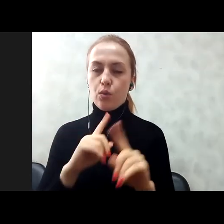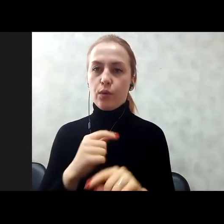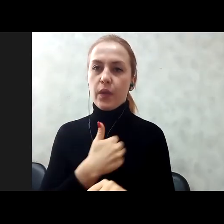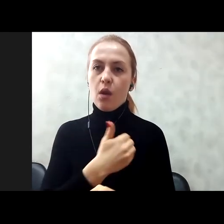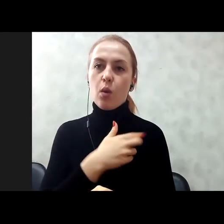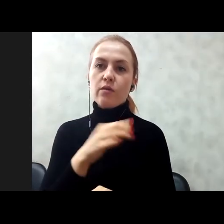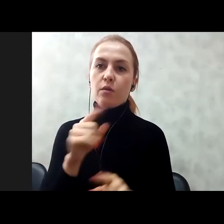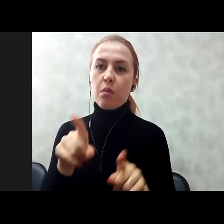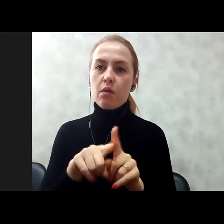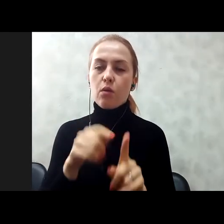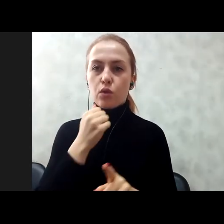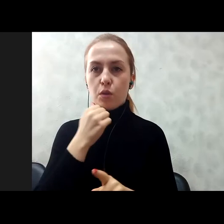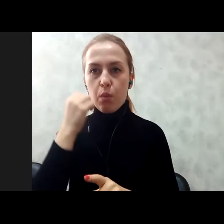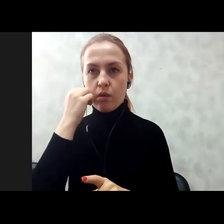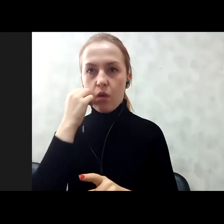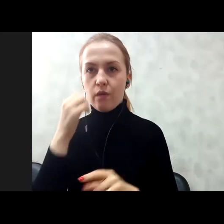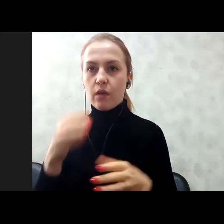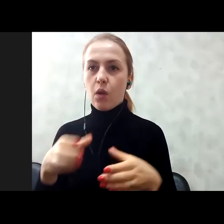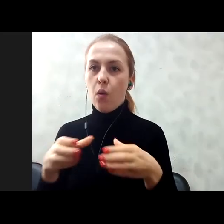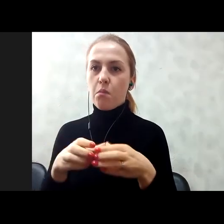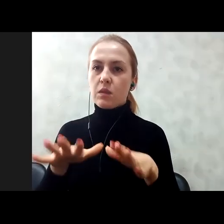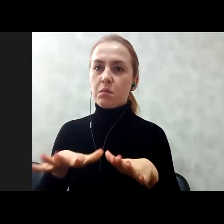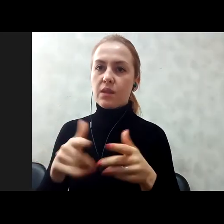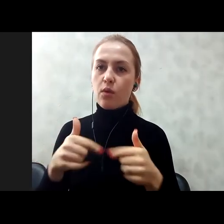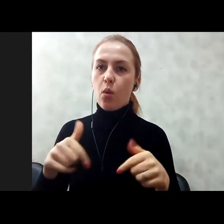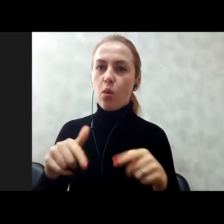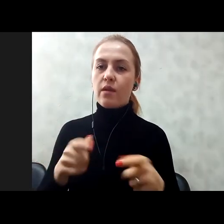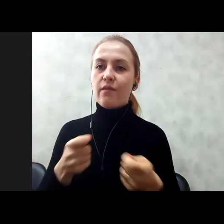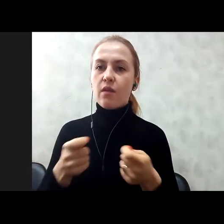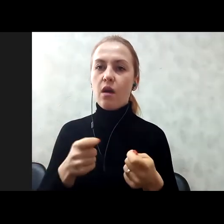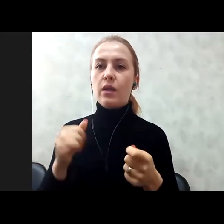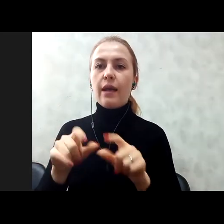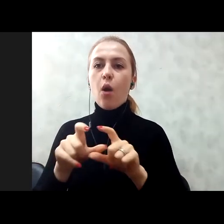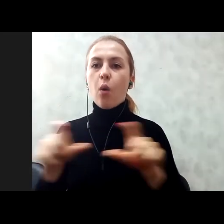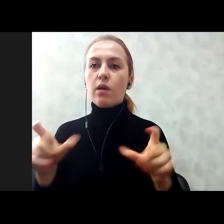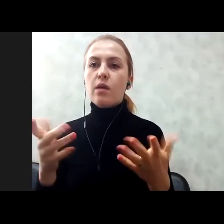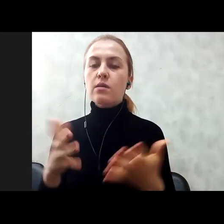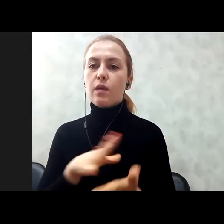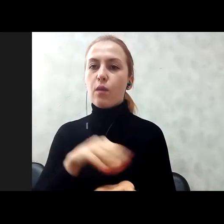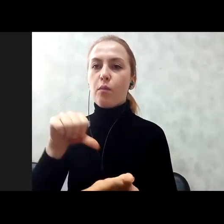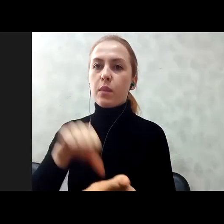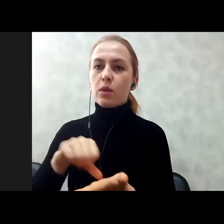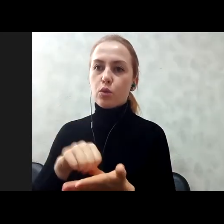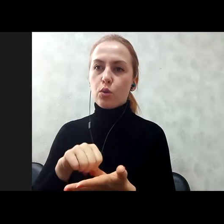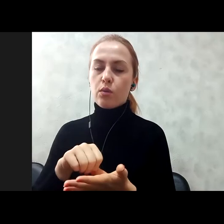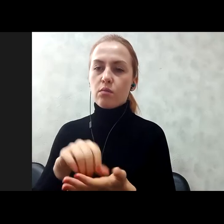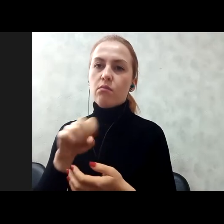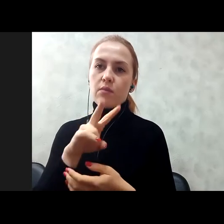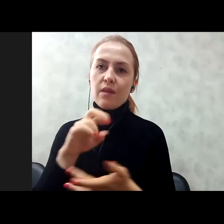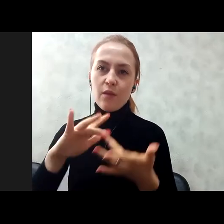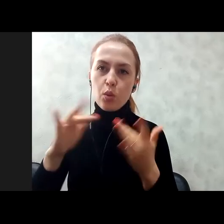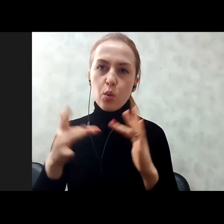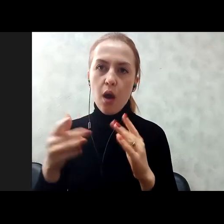here in Ukraine with was present virtually in Ukraine with a remote election observation